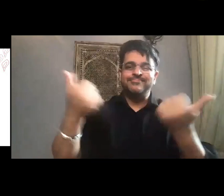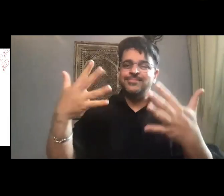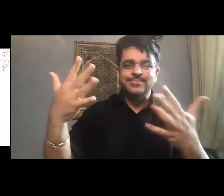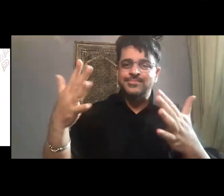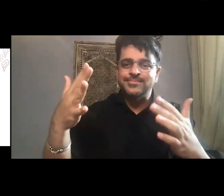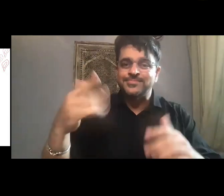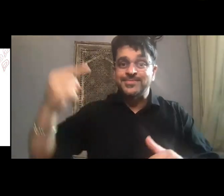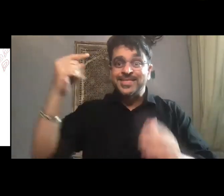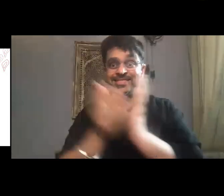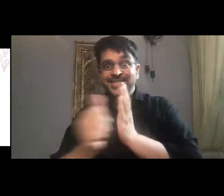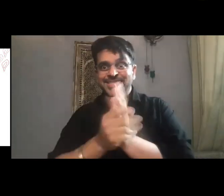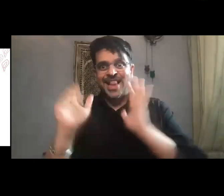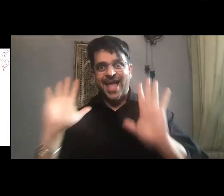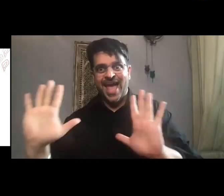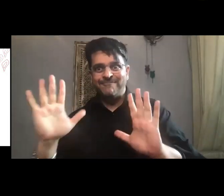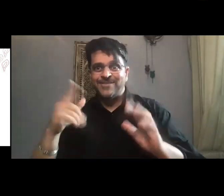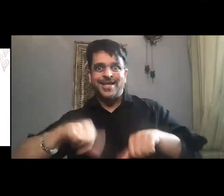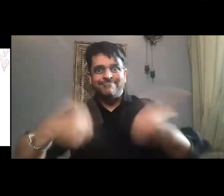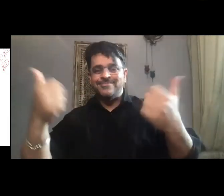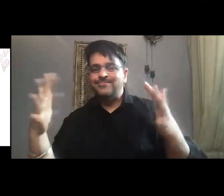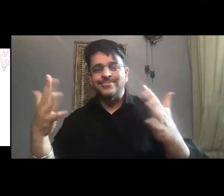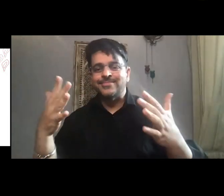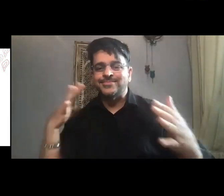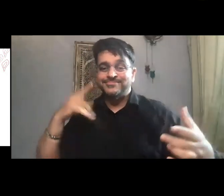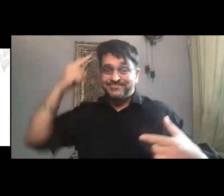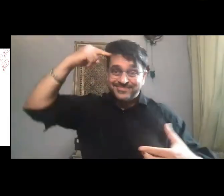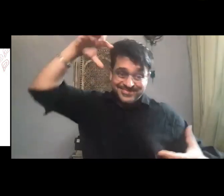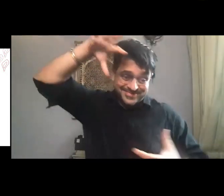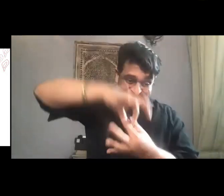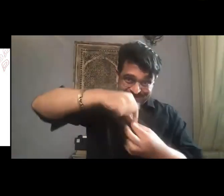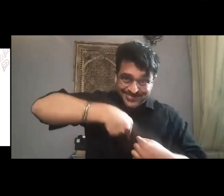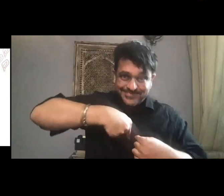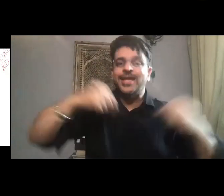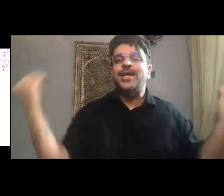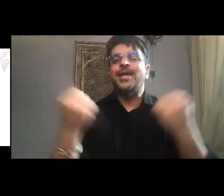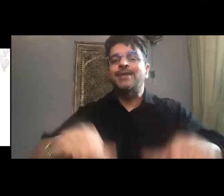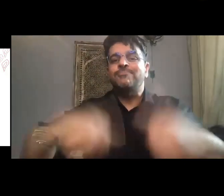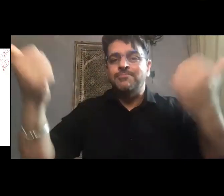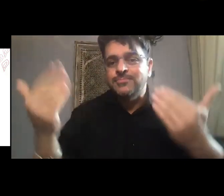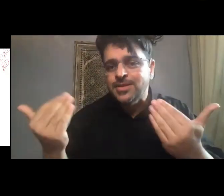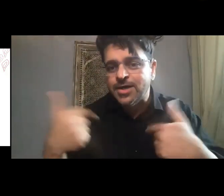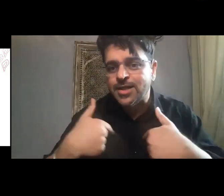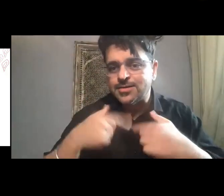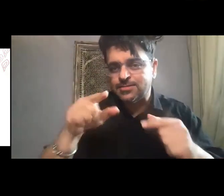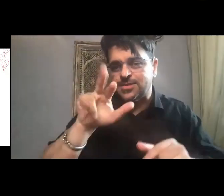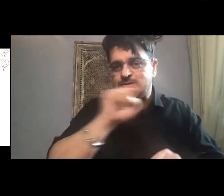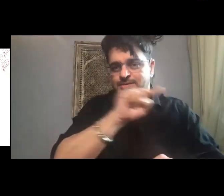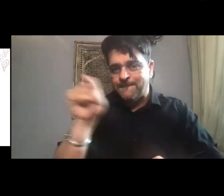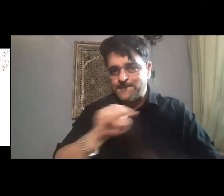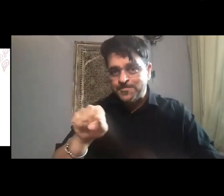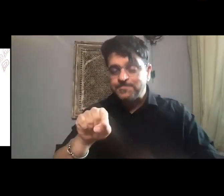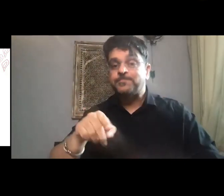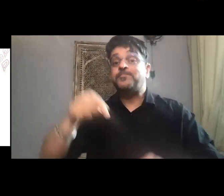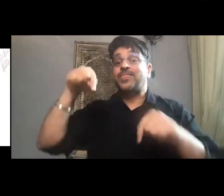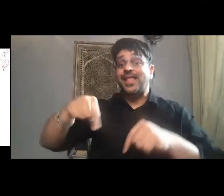you just can't have a heart to do something. You can't succeed with just with the heart. With the skill also, you can't just succeed. You need to have a heart and you need to have a